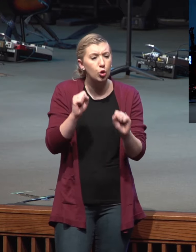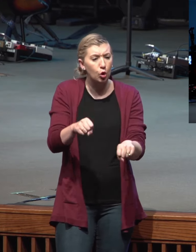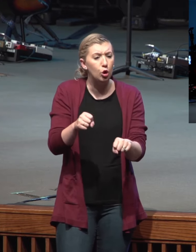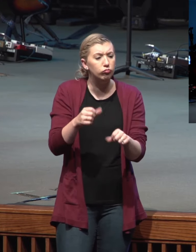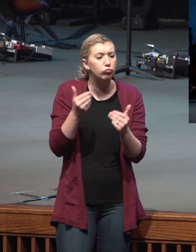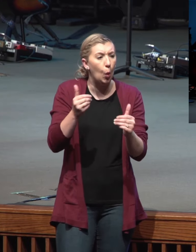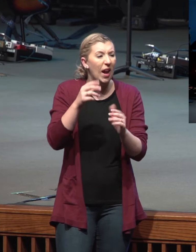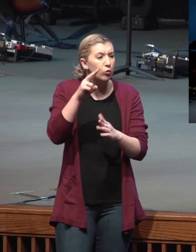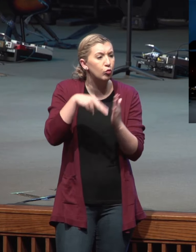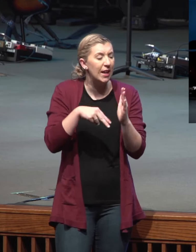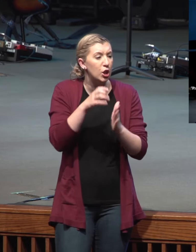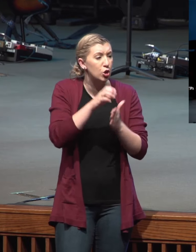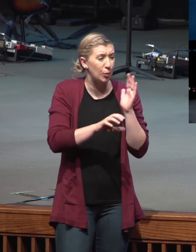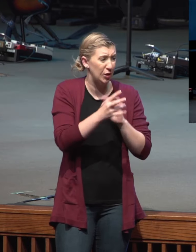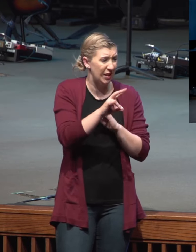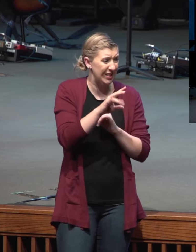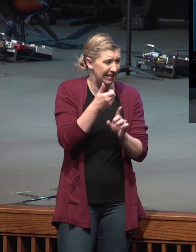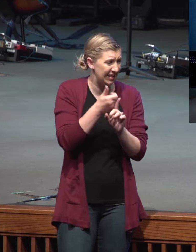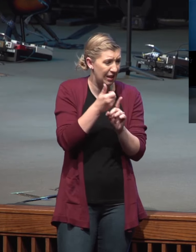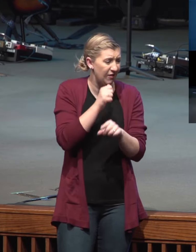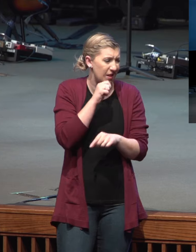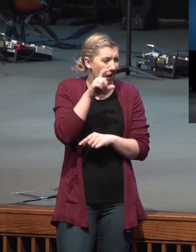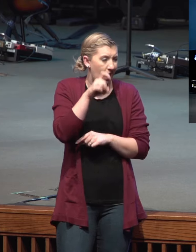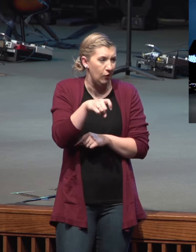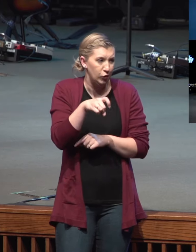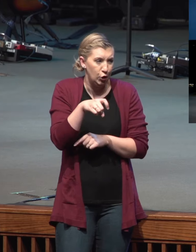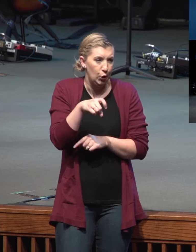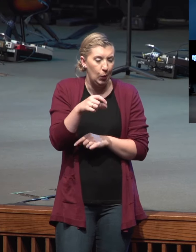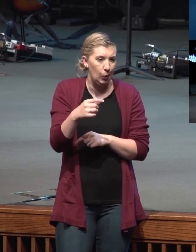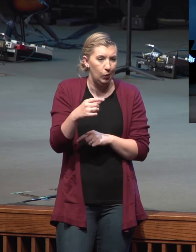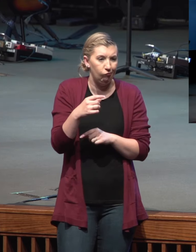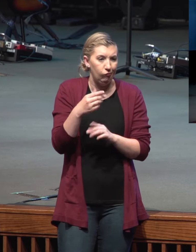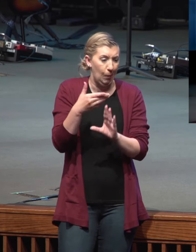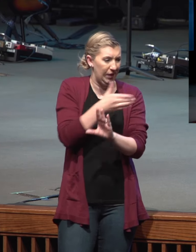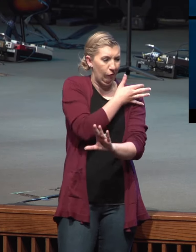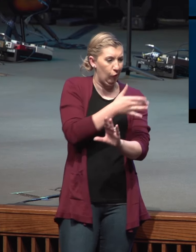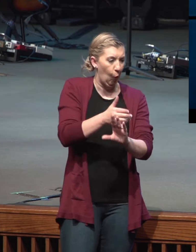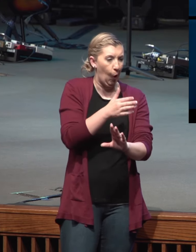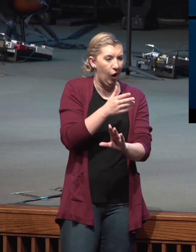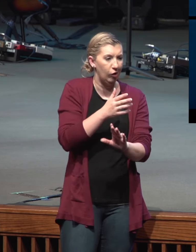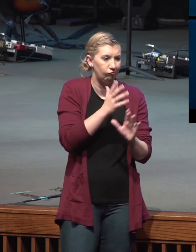just chapter 17 and not have to deal with anything that came before it.